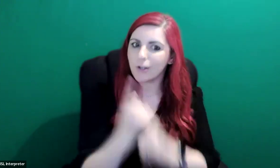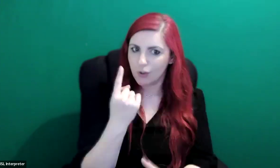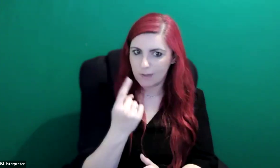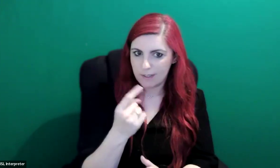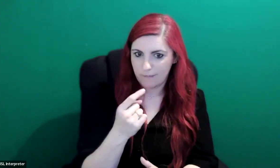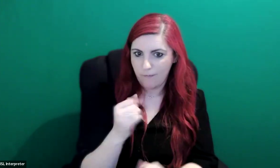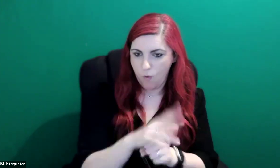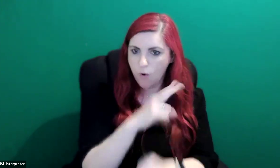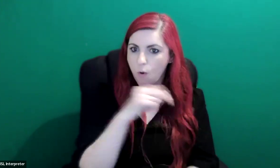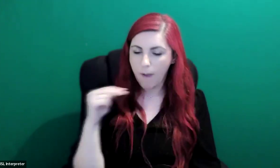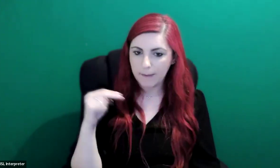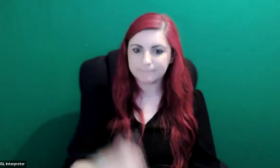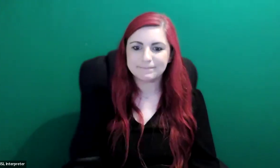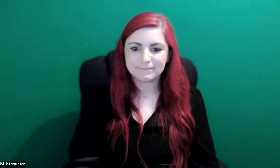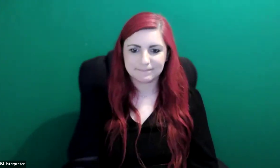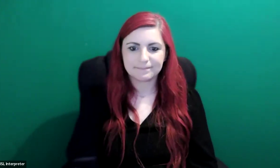for Norway.